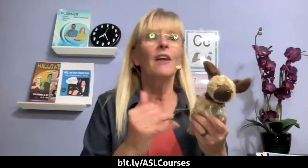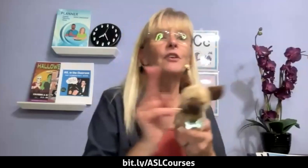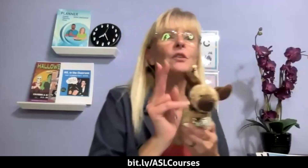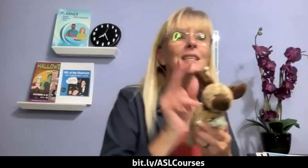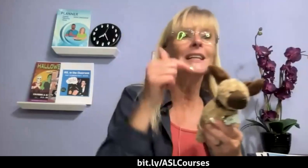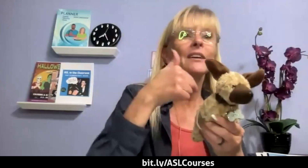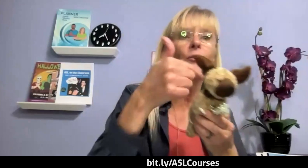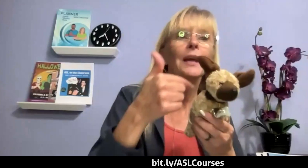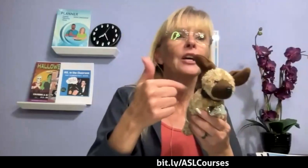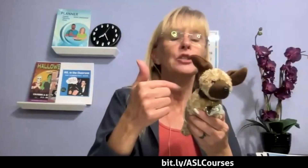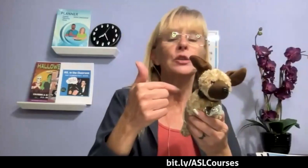for using him to